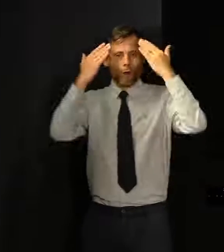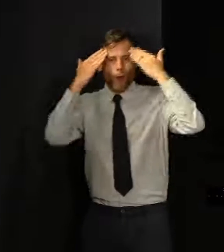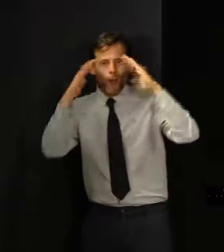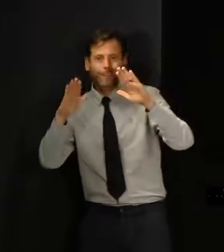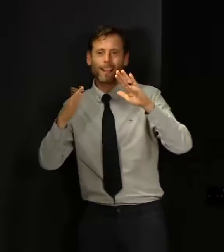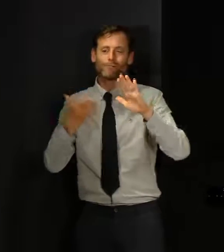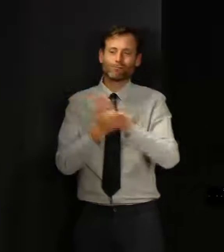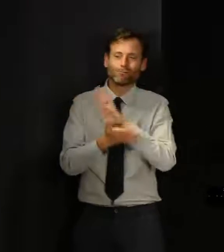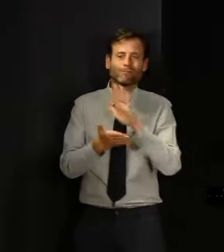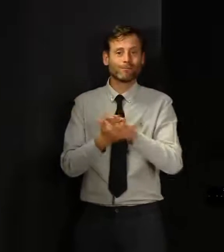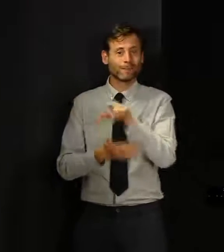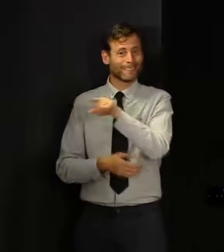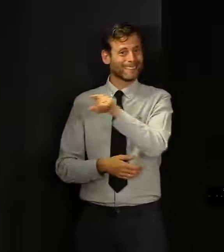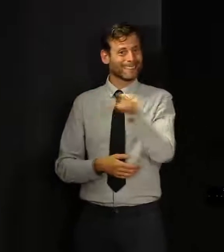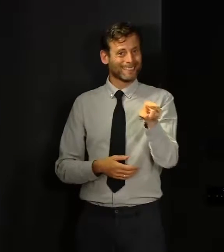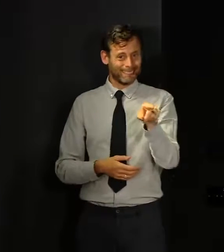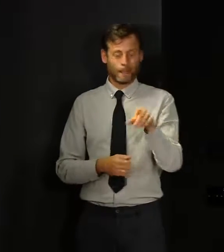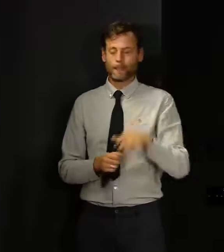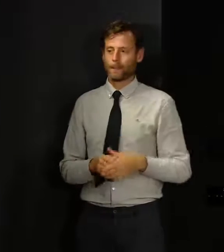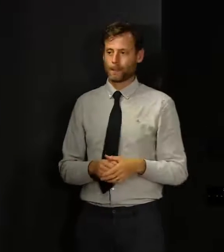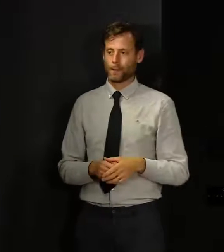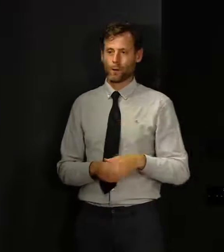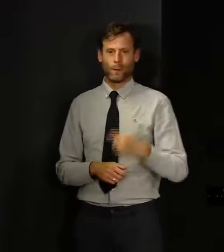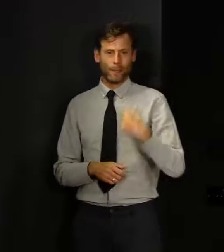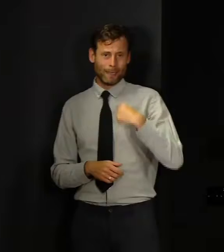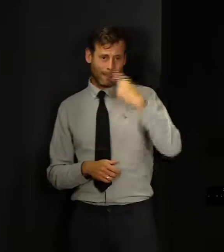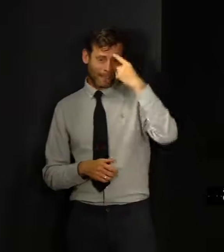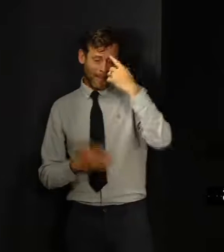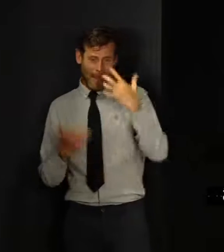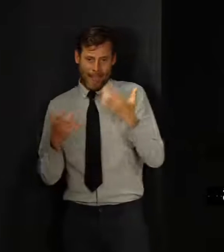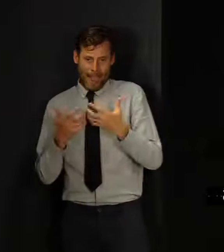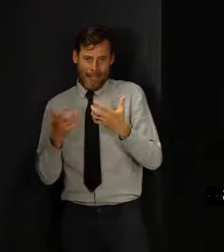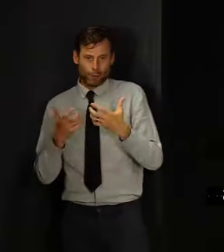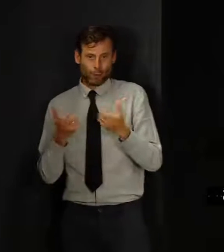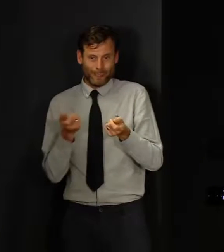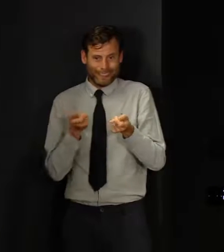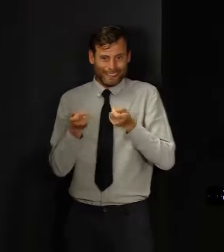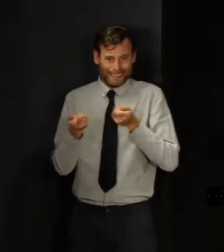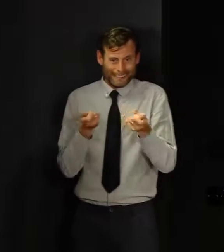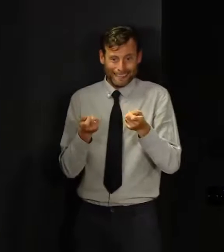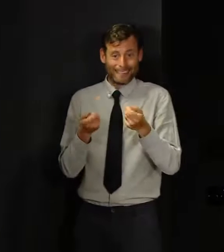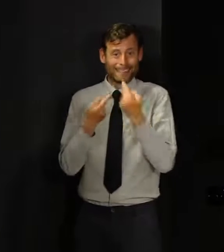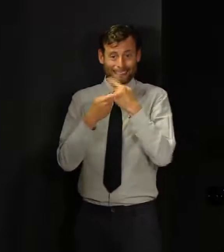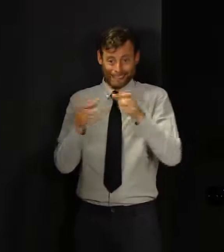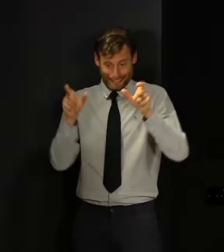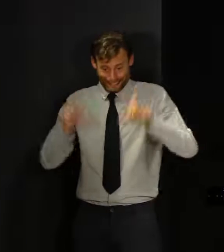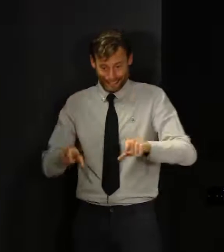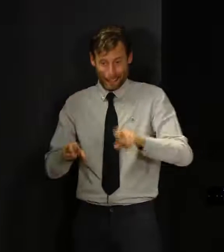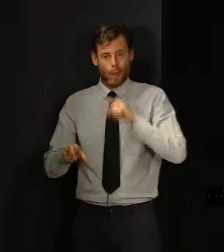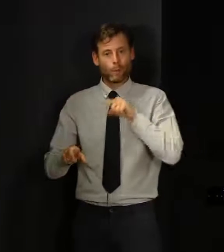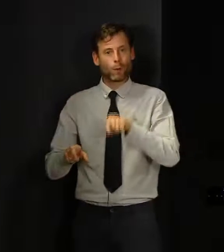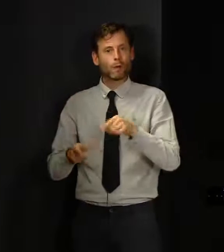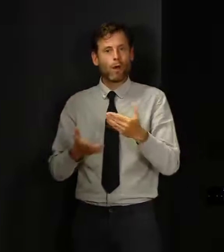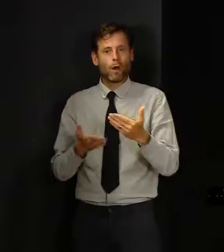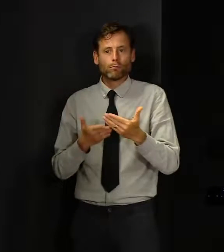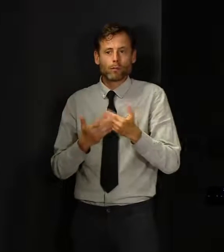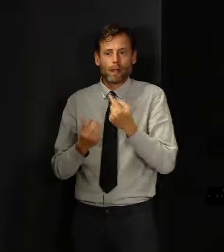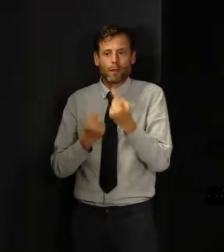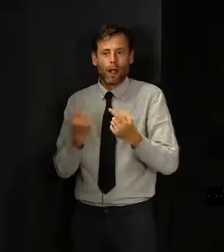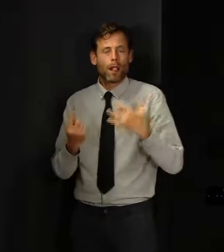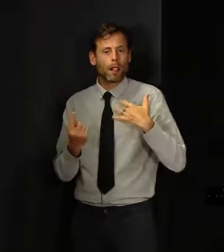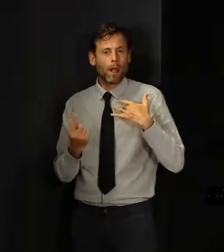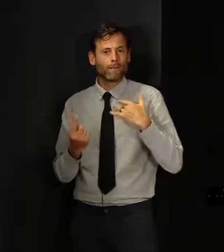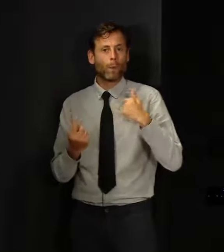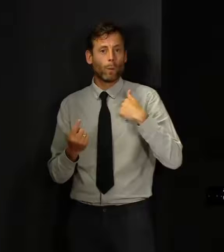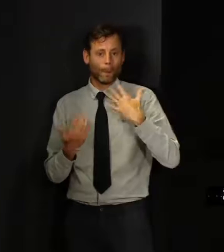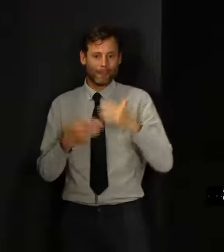prevent transmission of COVID-19 and protect public health. We have put in place unprecedented financial support